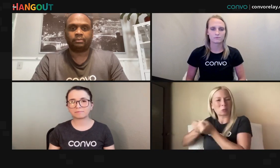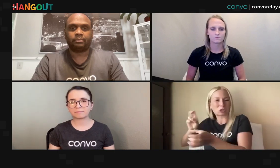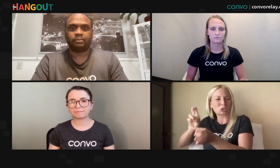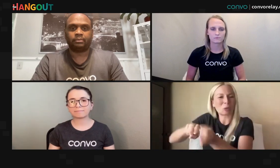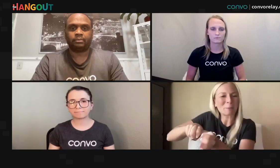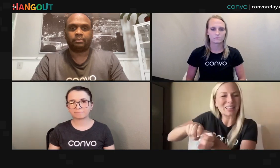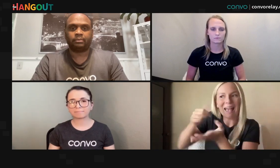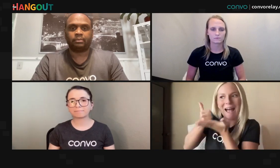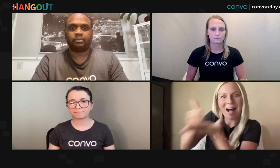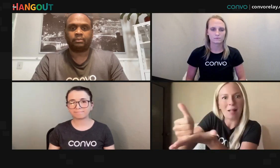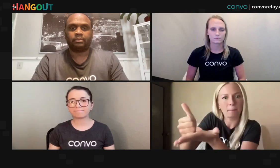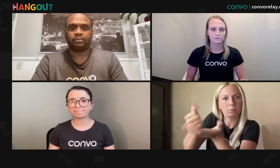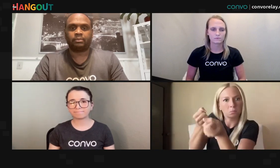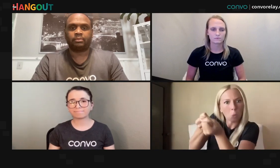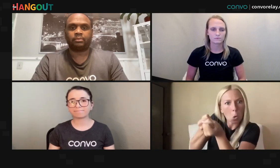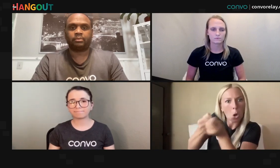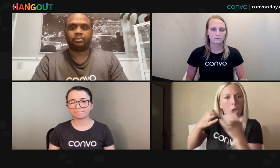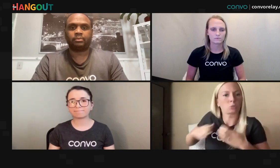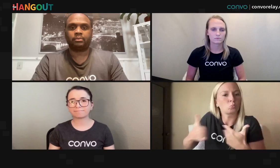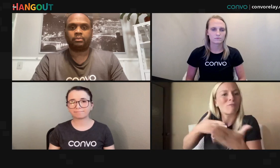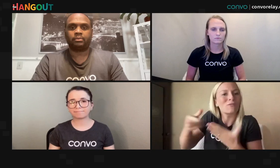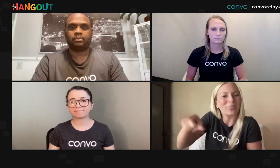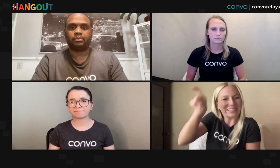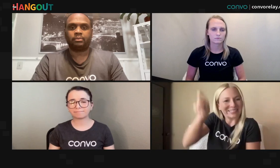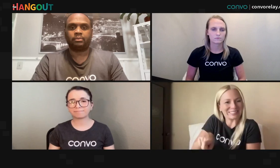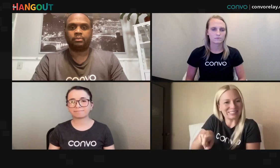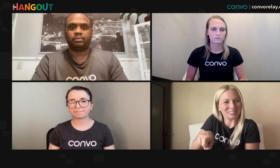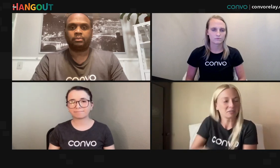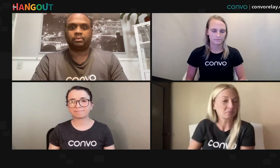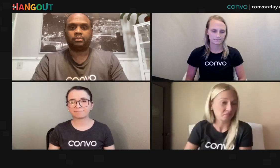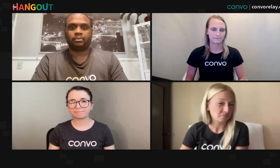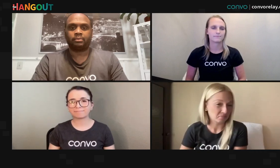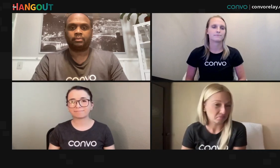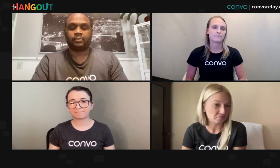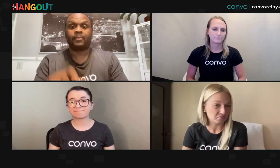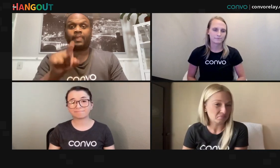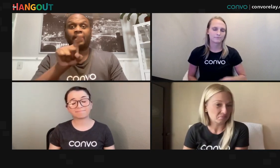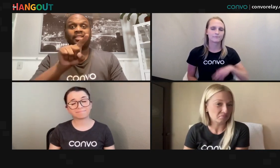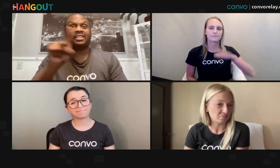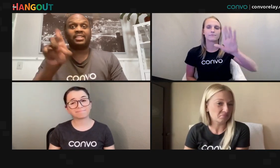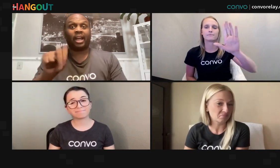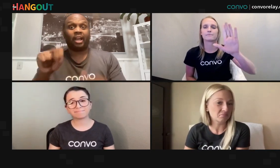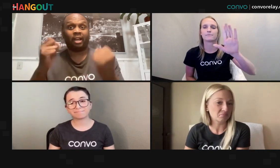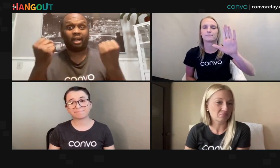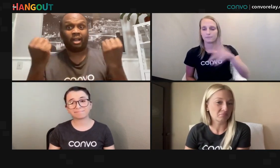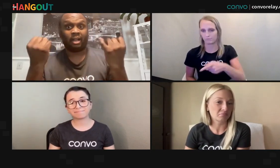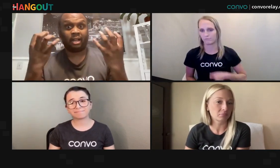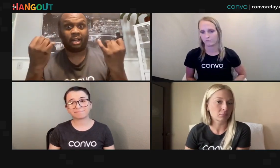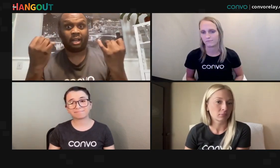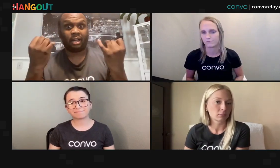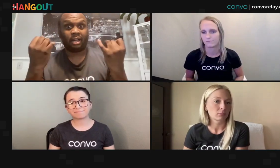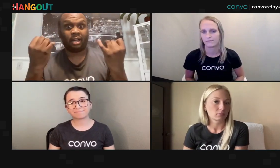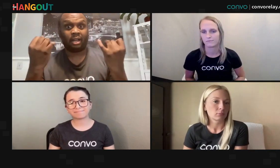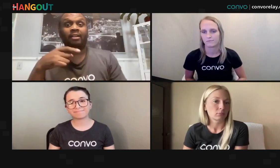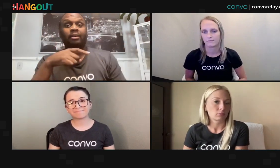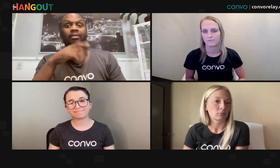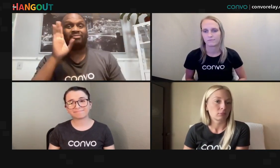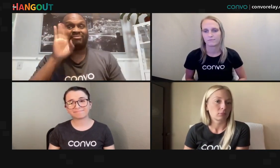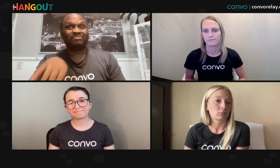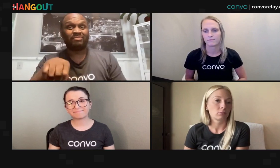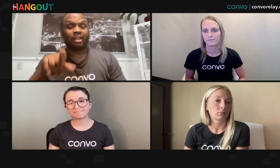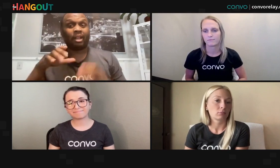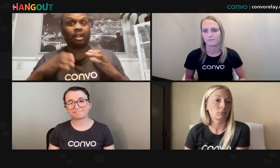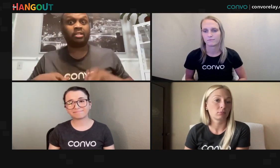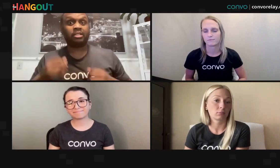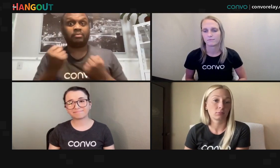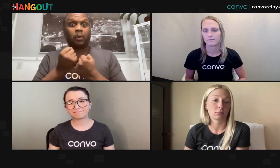support the customer. And that's where customer support's able to jump in and they're going to help support that customer with all of their needs. And Zen